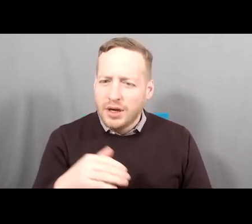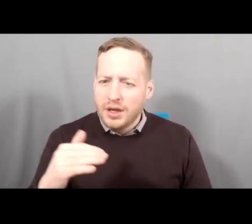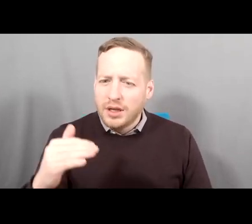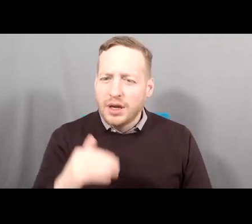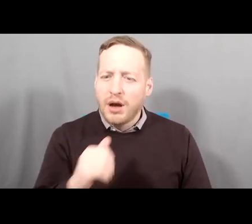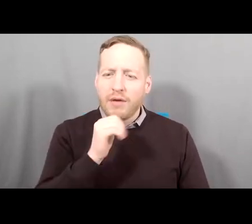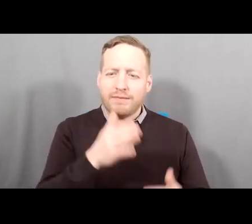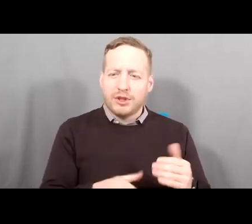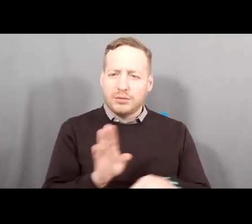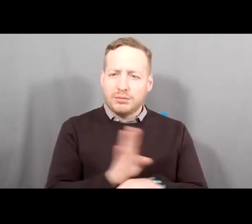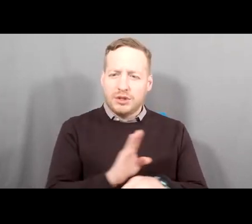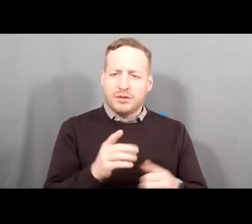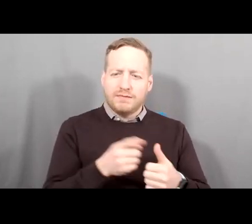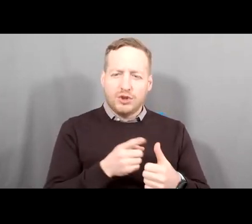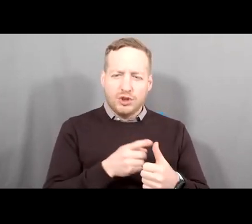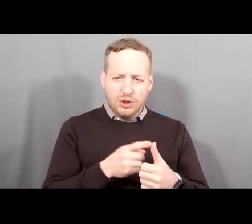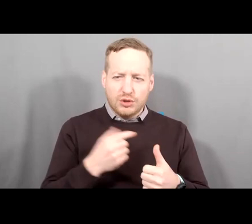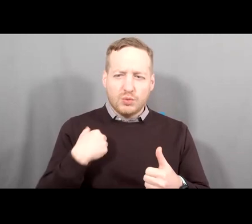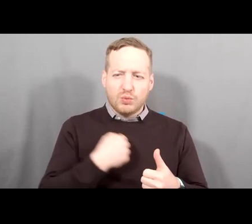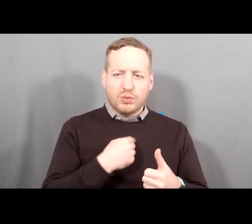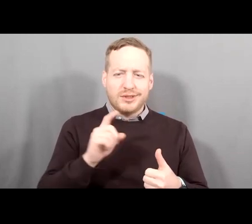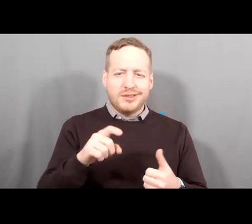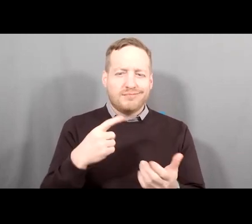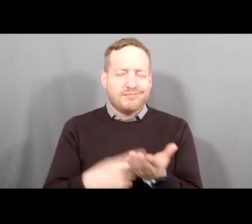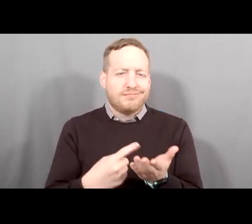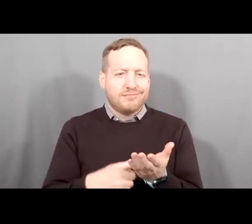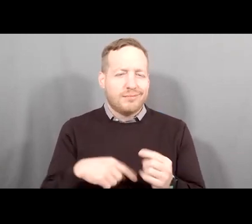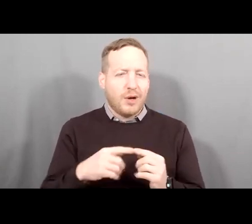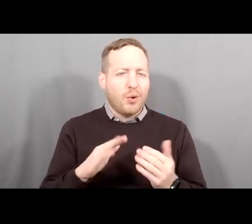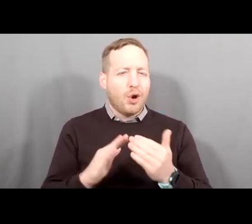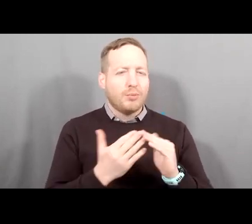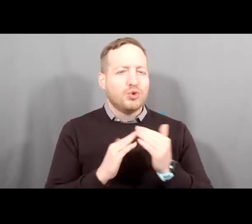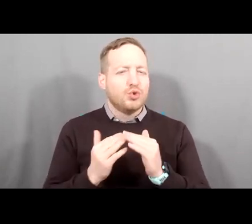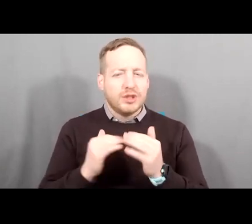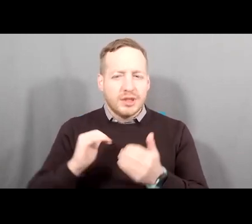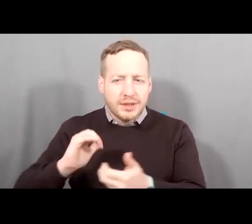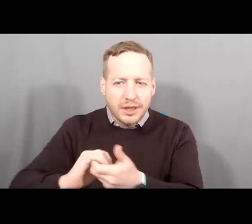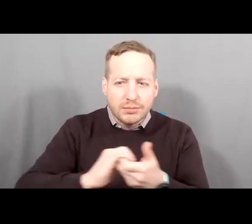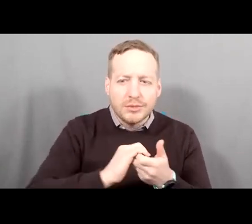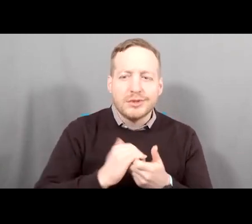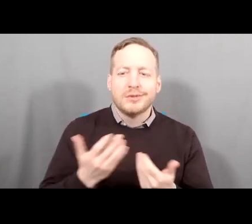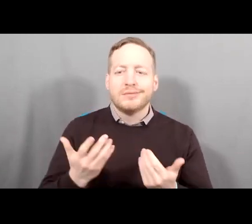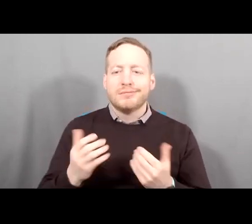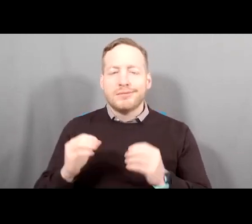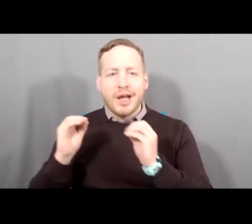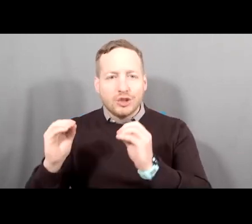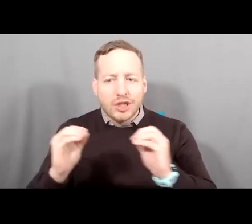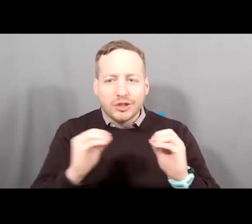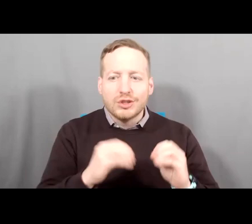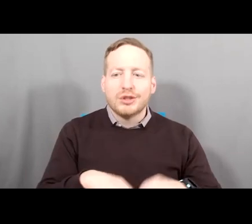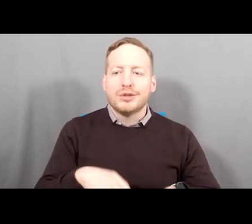the date I was looking for previously. So now unfinished business. I know we need to discuss